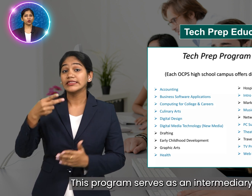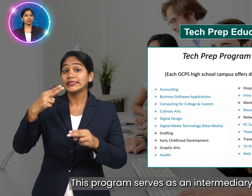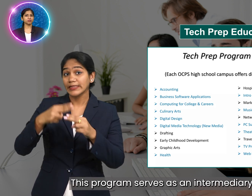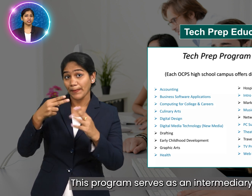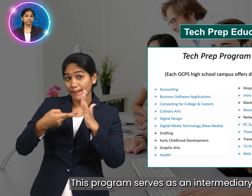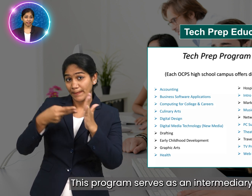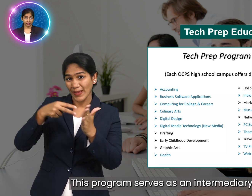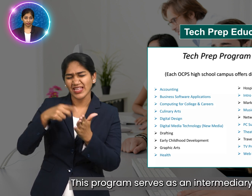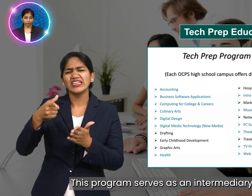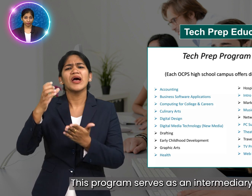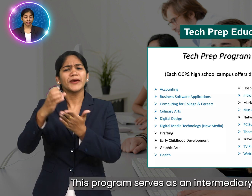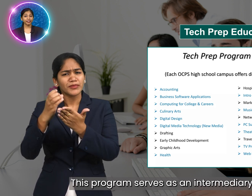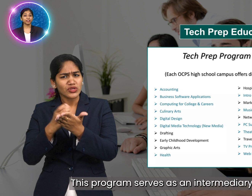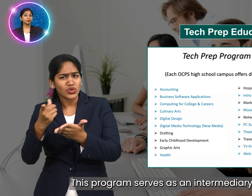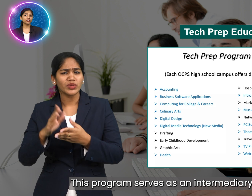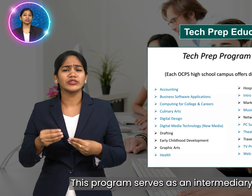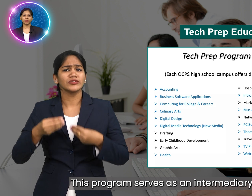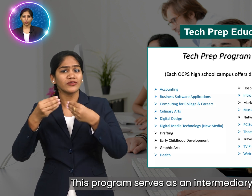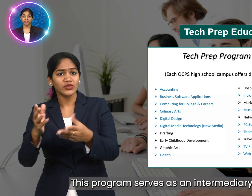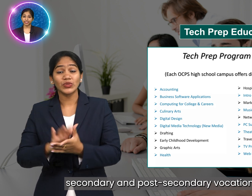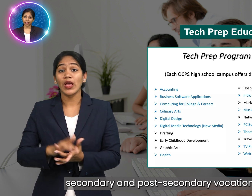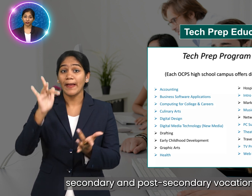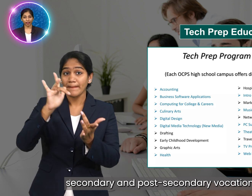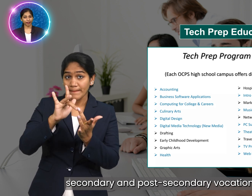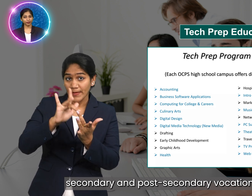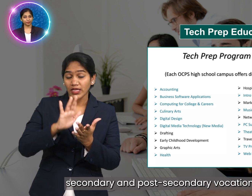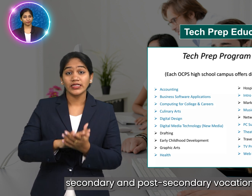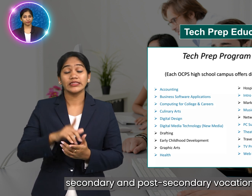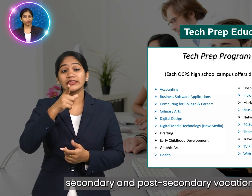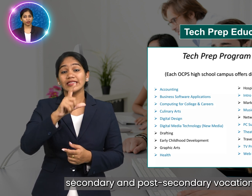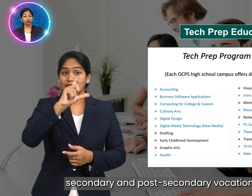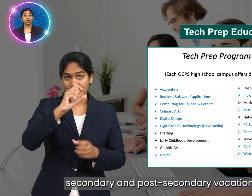This program serves as an intermediary between secondary and